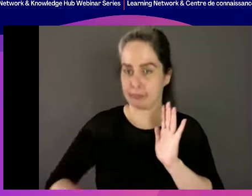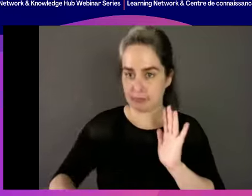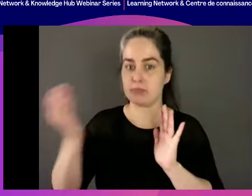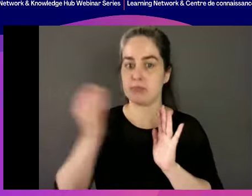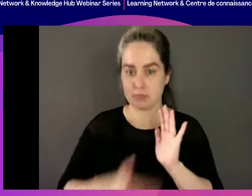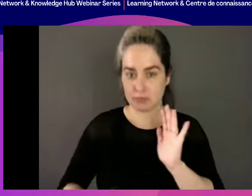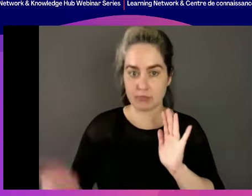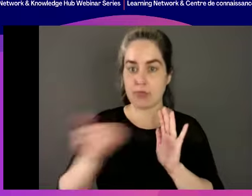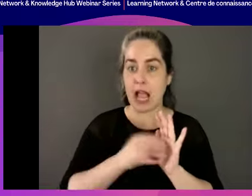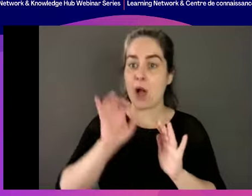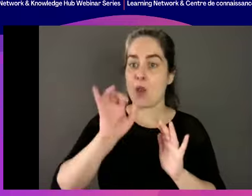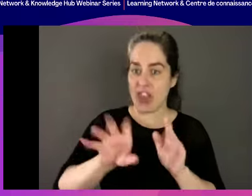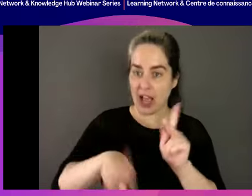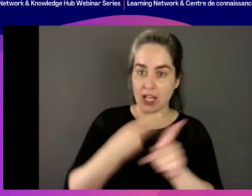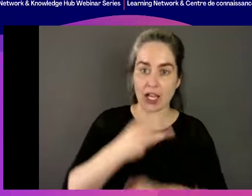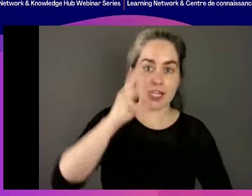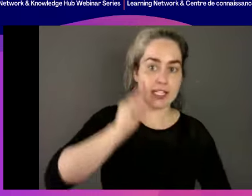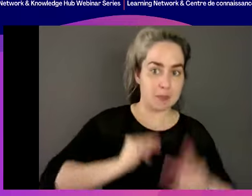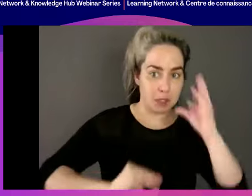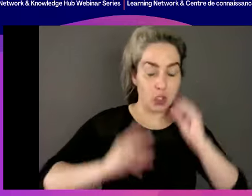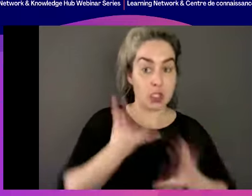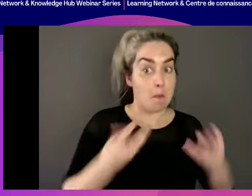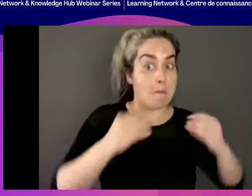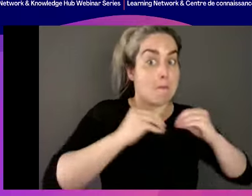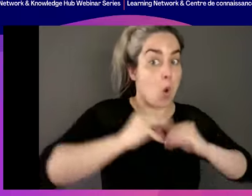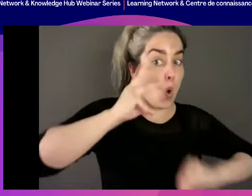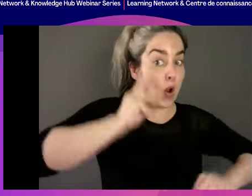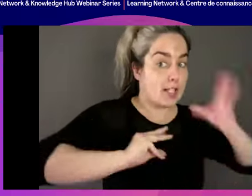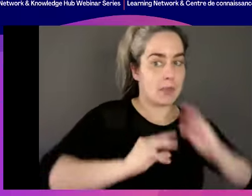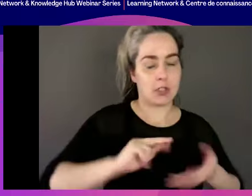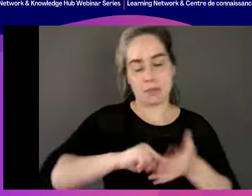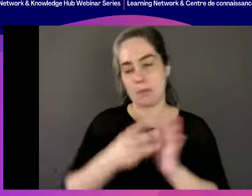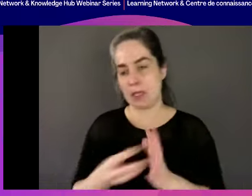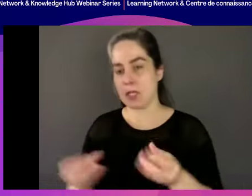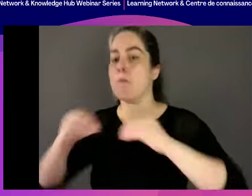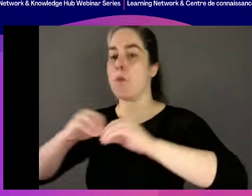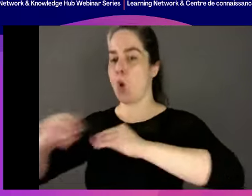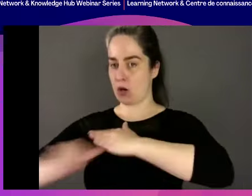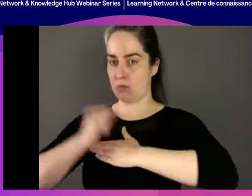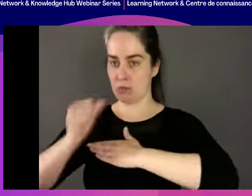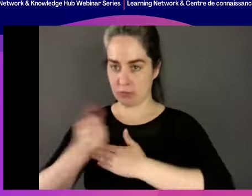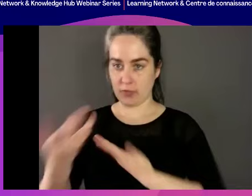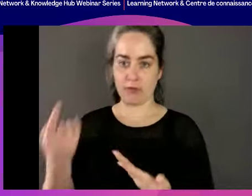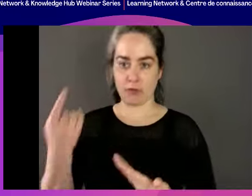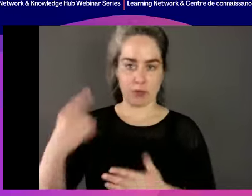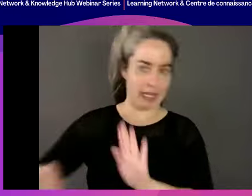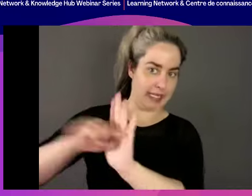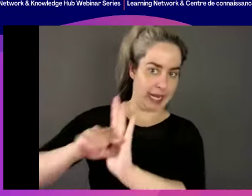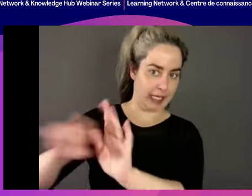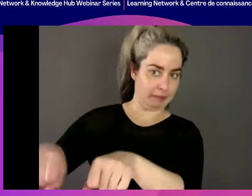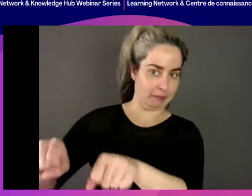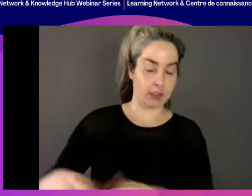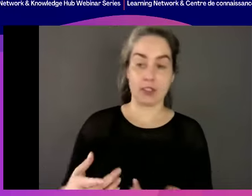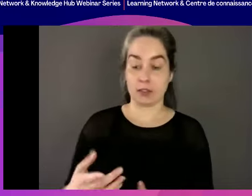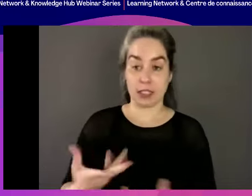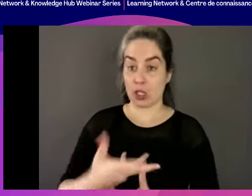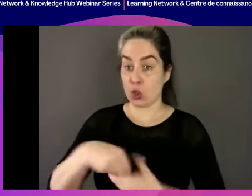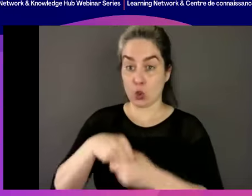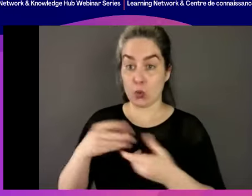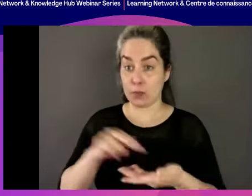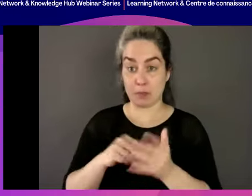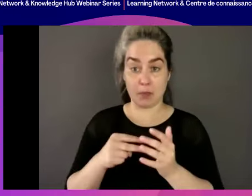associated. The more exposure, the more risk for various negative outcomes, including physical and mental health